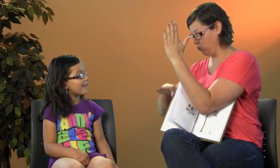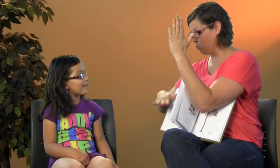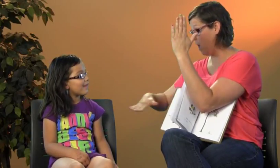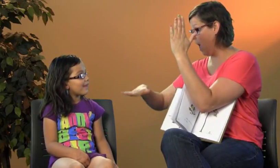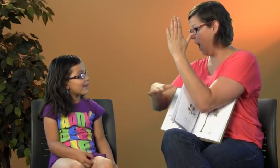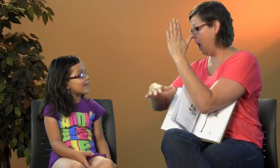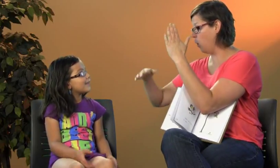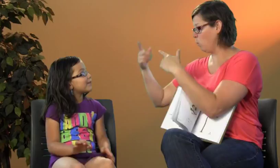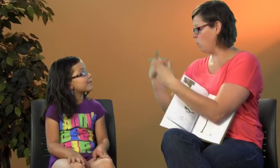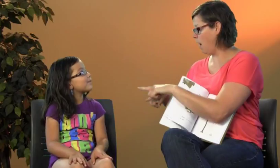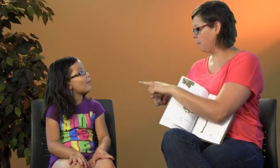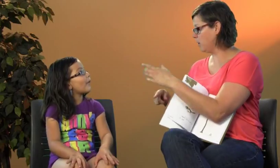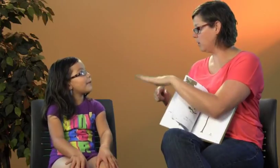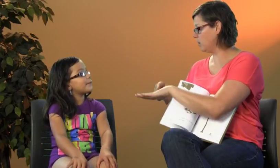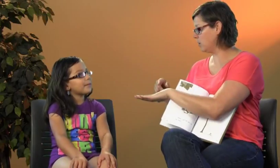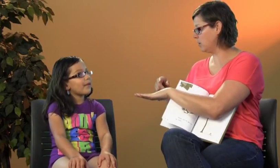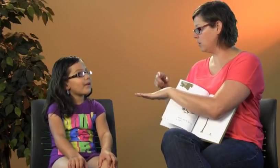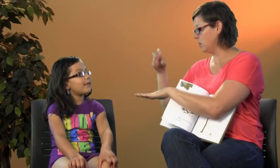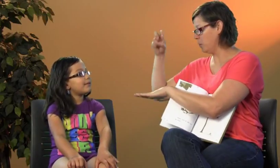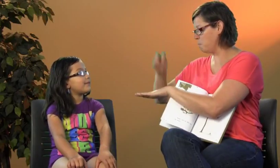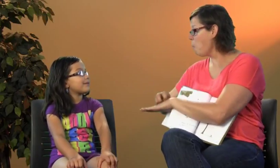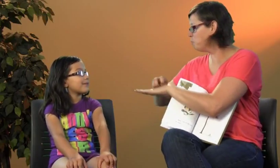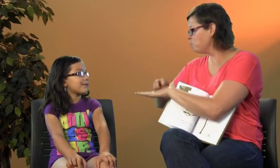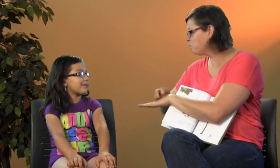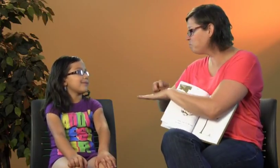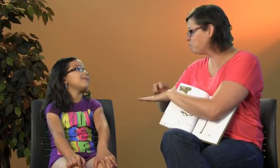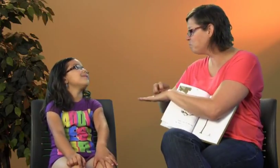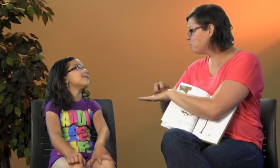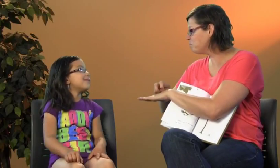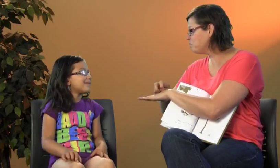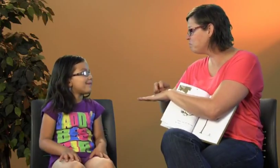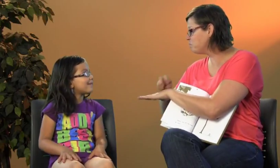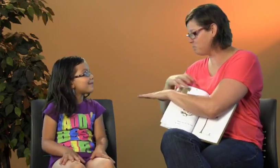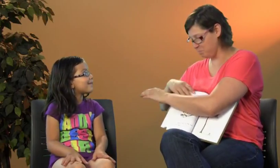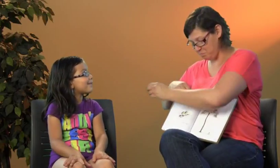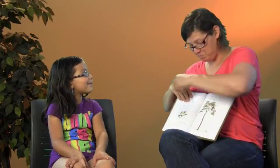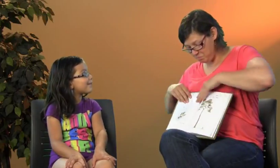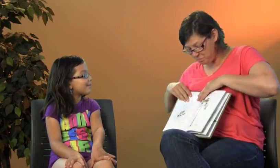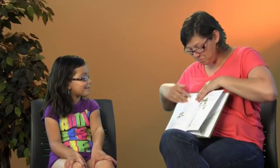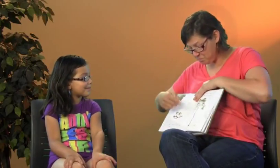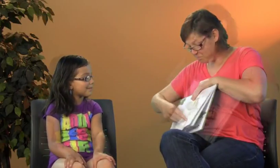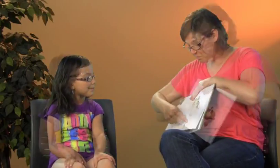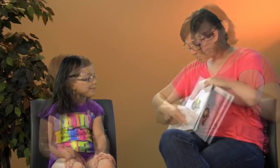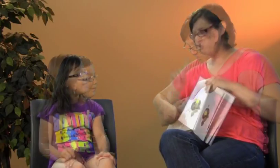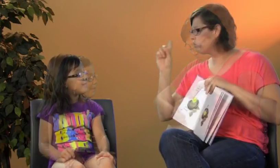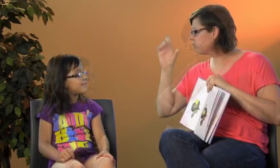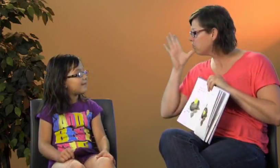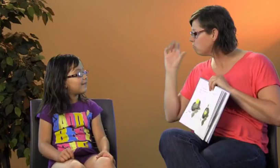And the birdie fell to the ground. What do you think happened when he hit the ground? Did he hit the ground hard? Mm-hmm.